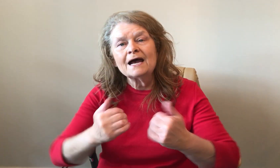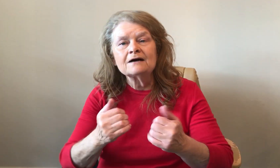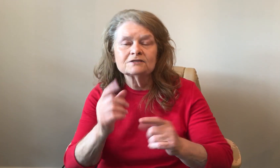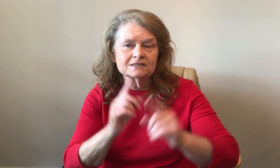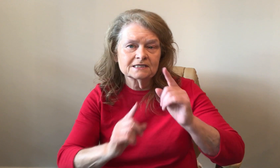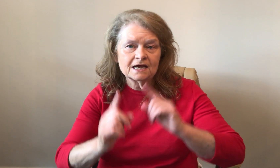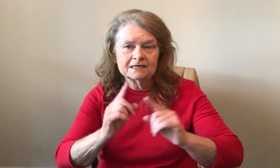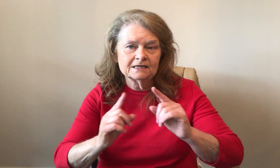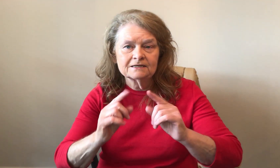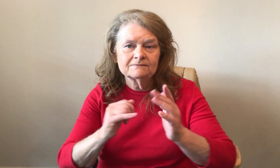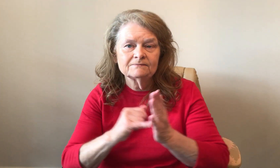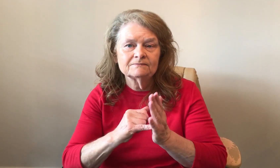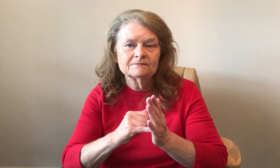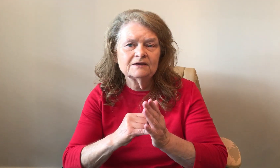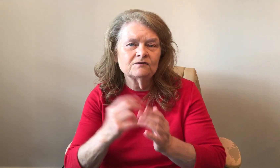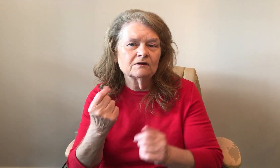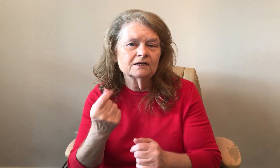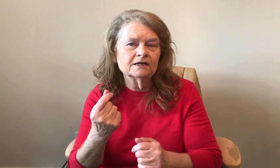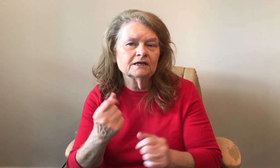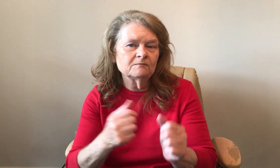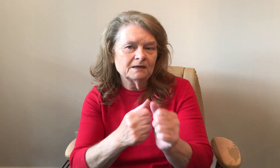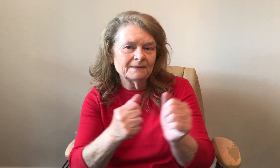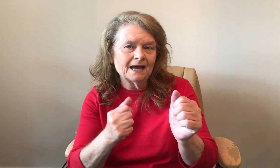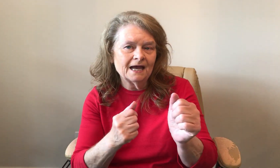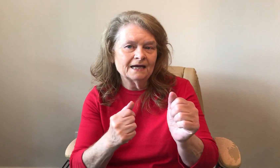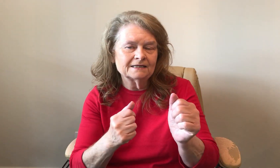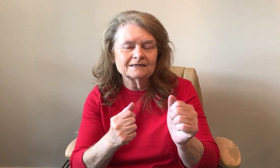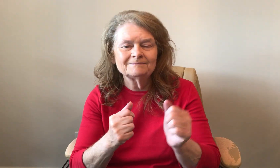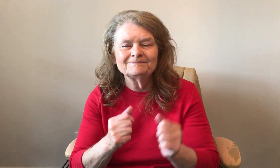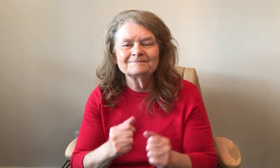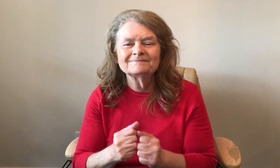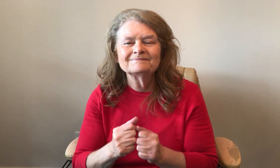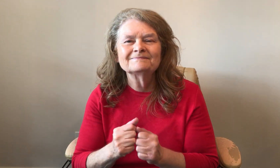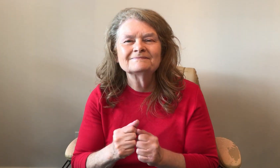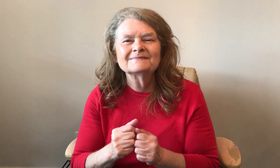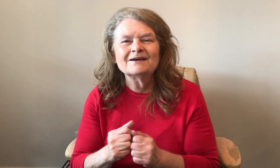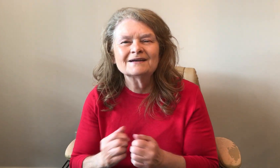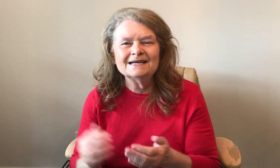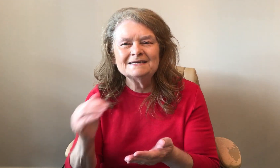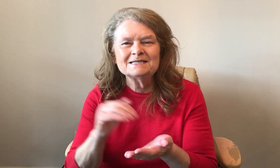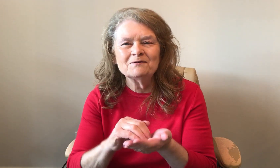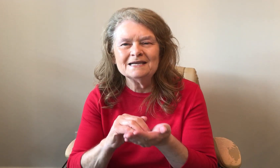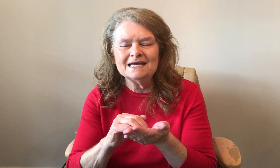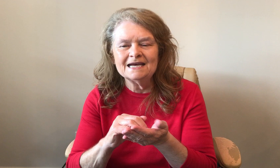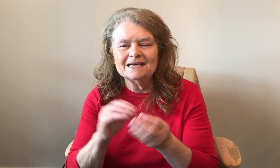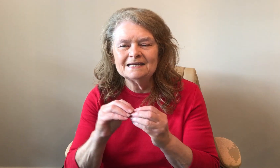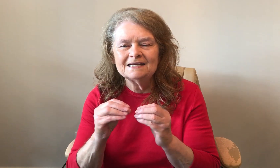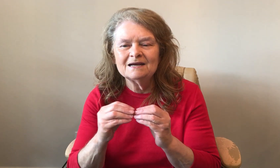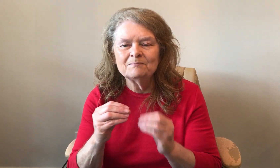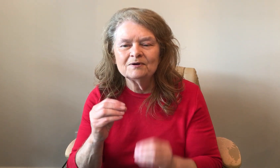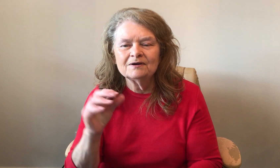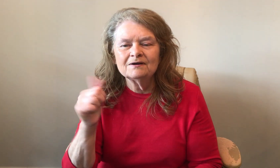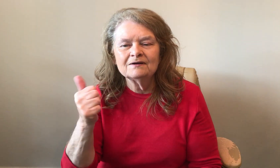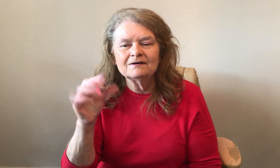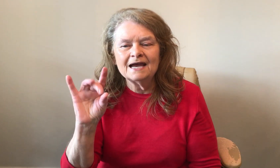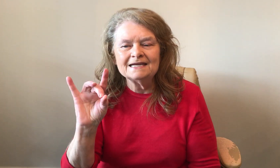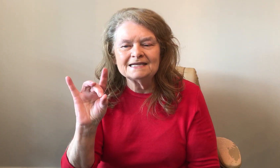to sign it if you're a little bit behind. Okay, so again, number